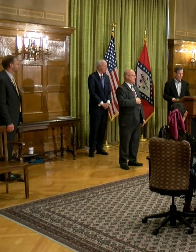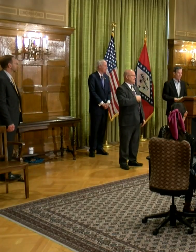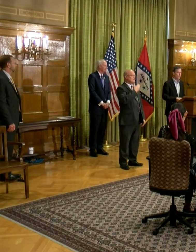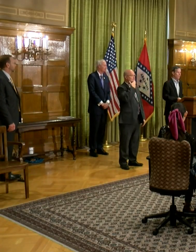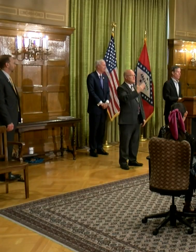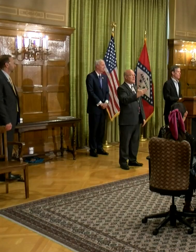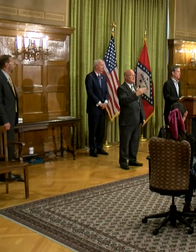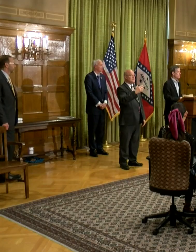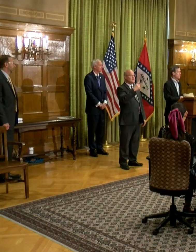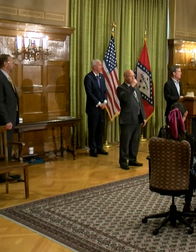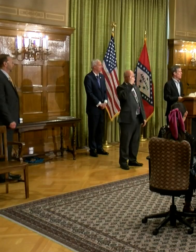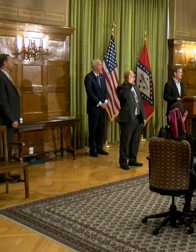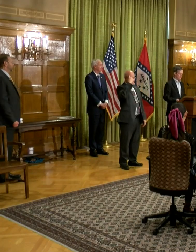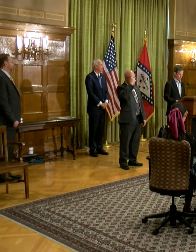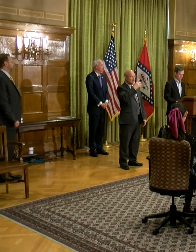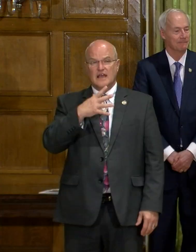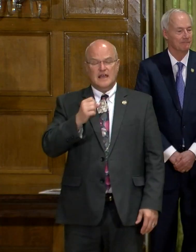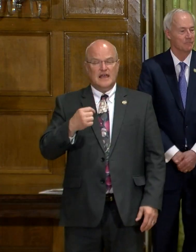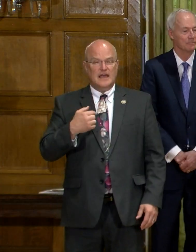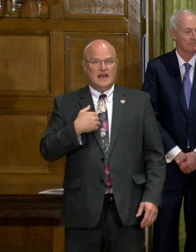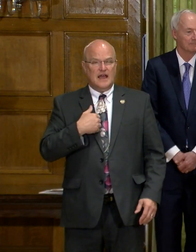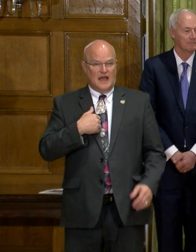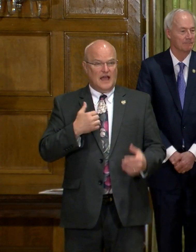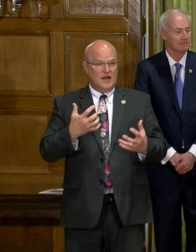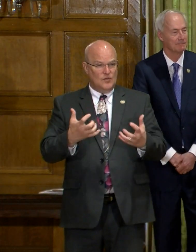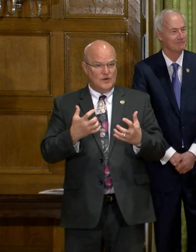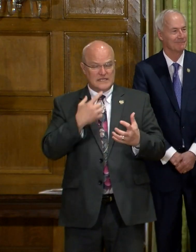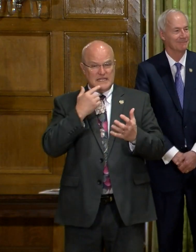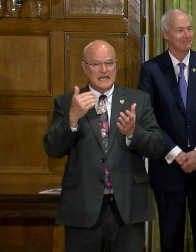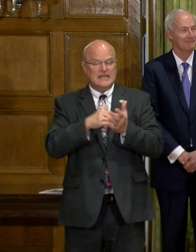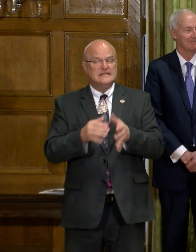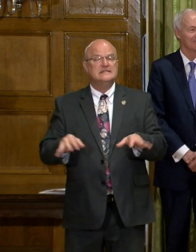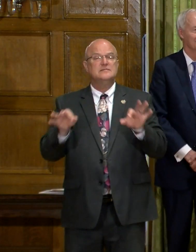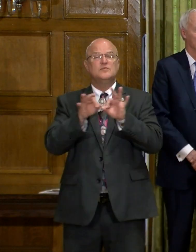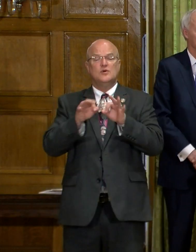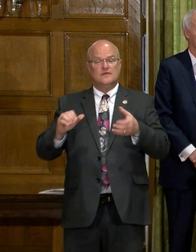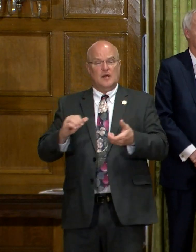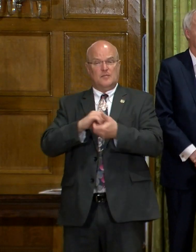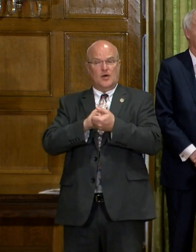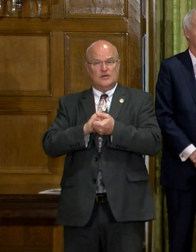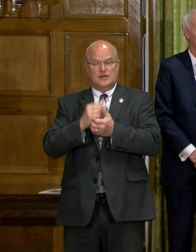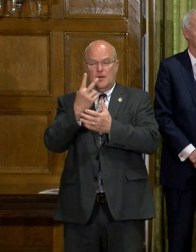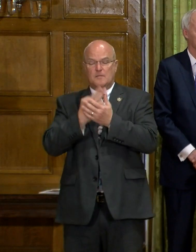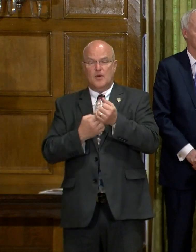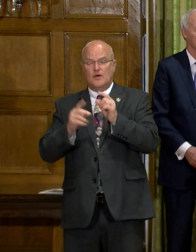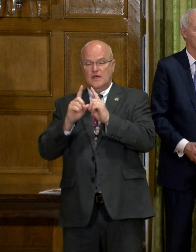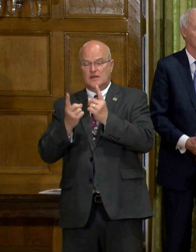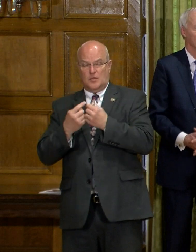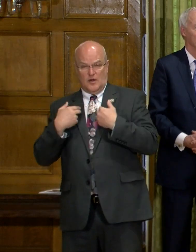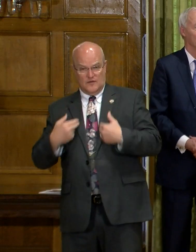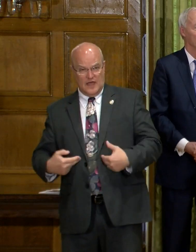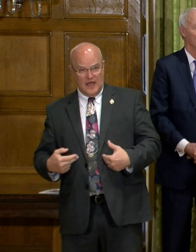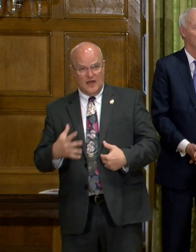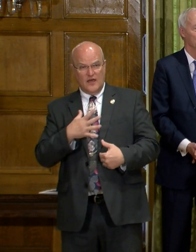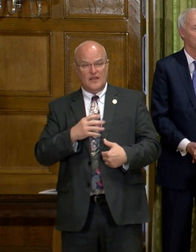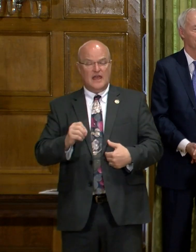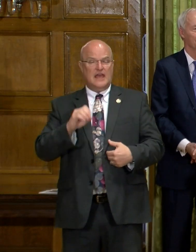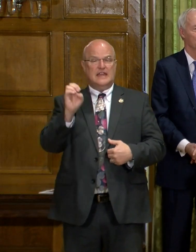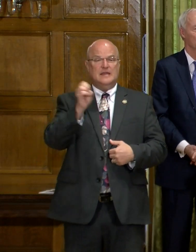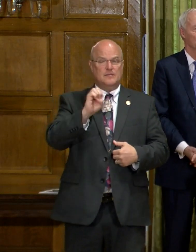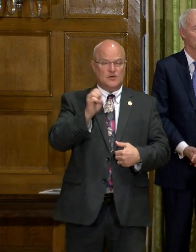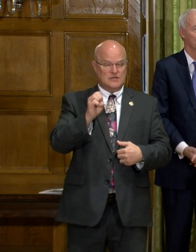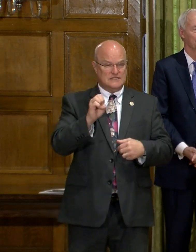Thank you, Governor Hutchinson, and I want to reiterate the importance of our partnership both with the Department of Health and Department of